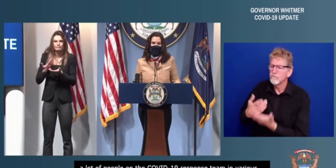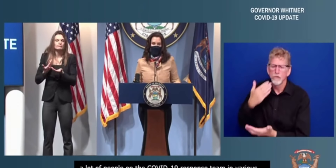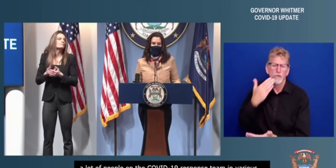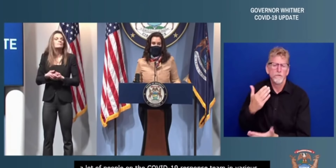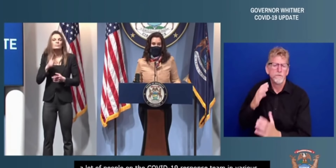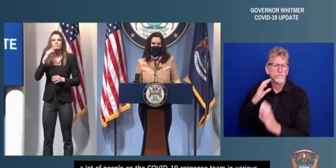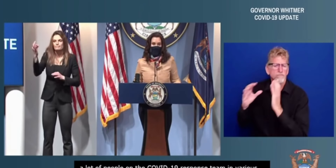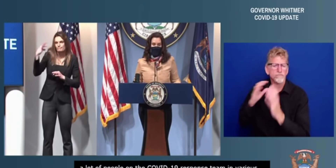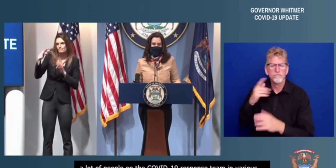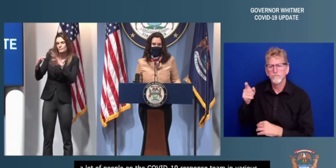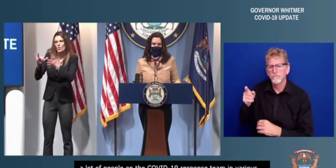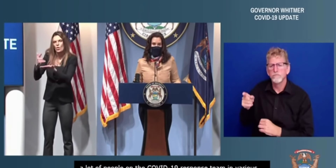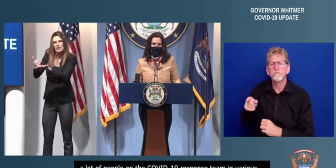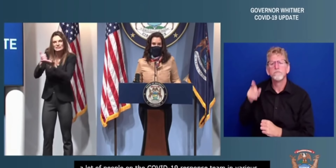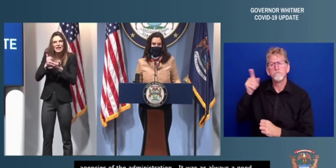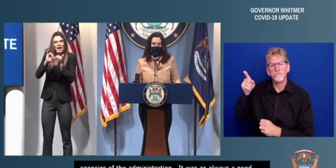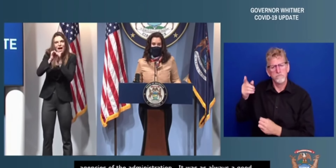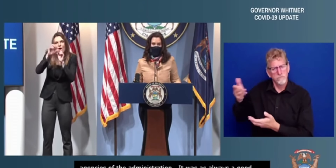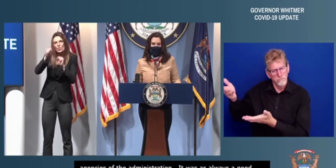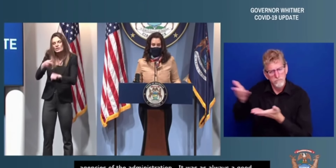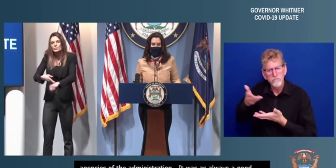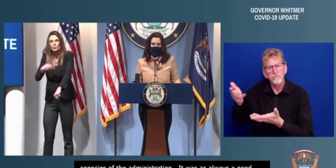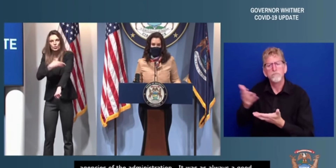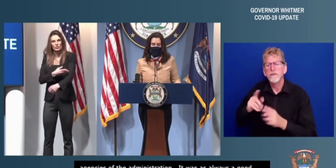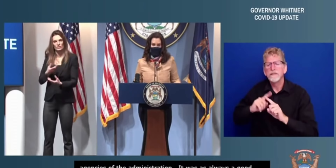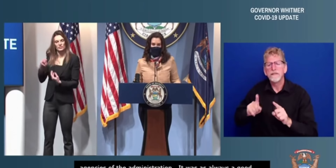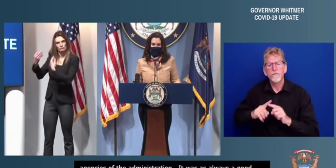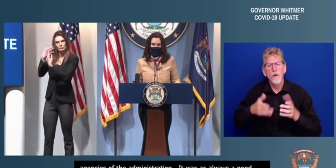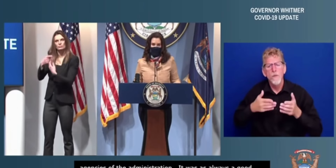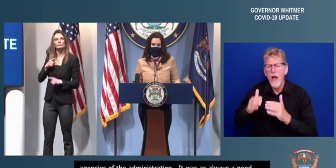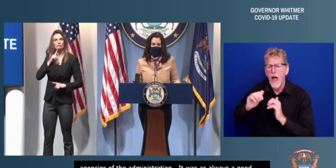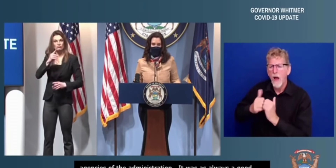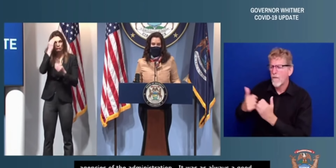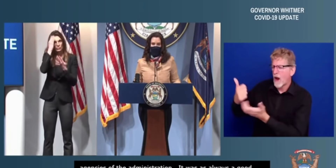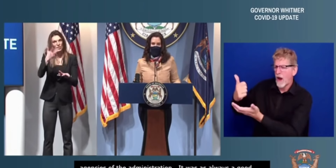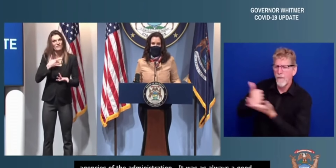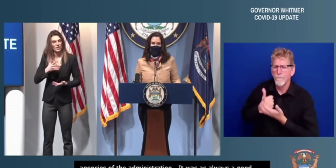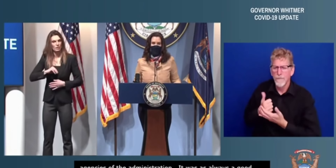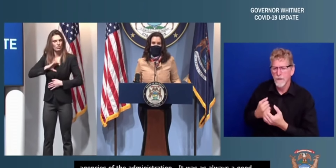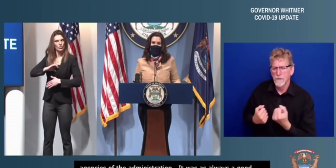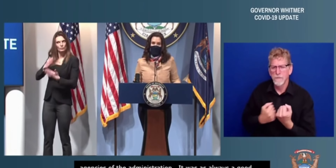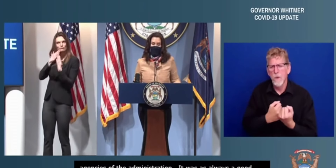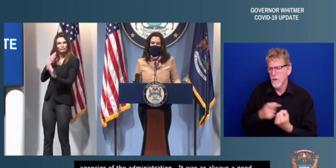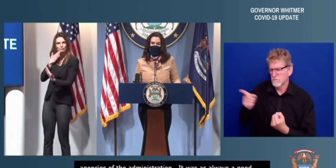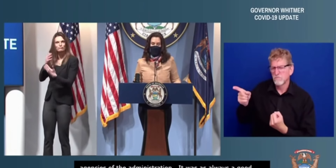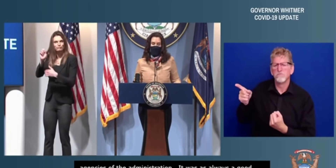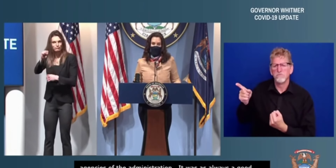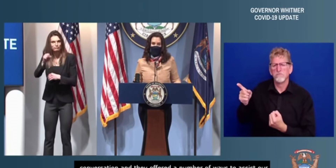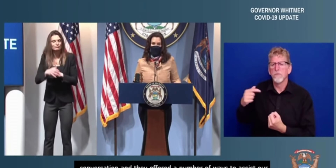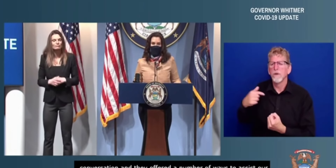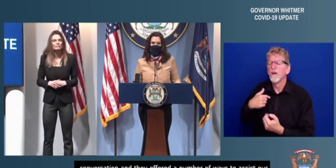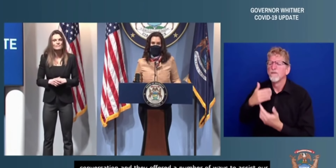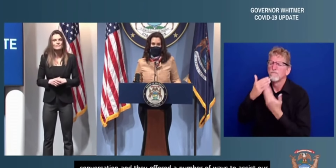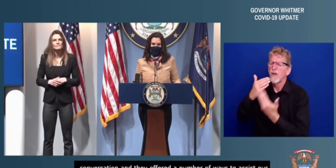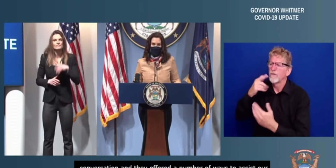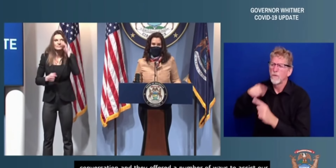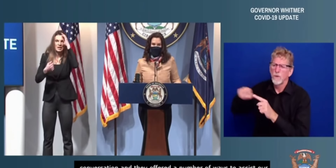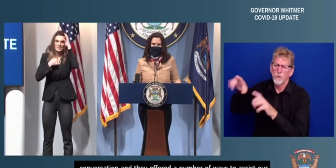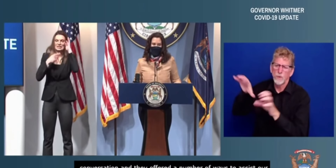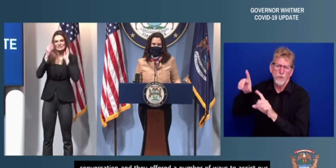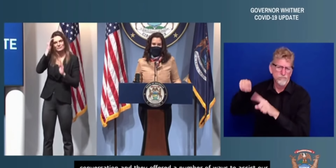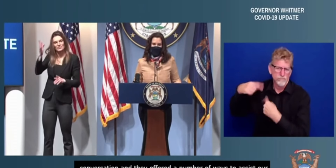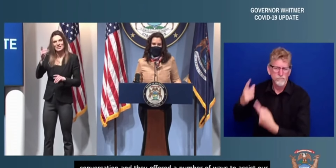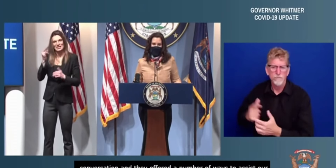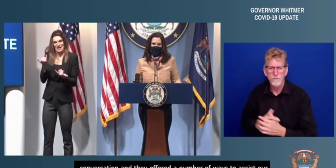up a number of ways to assist our efforts, and we are very appreciative of that. Let me start with that. I made the case for a surge